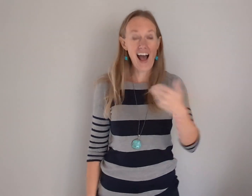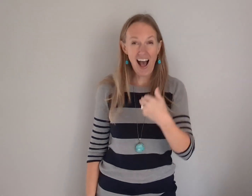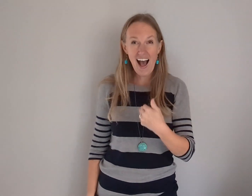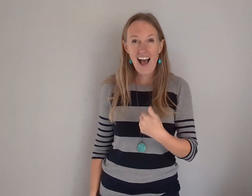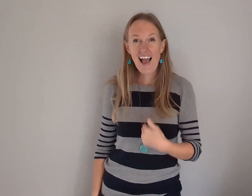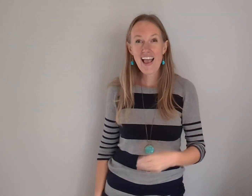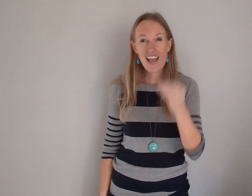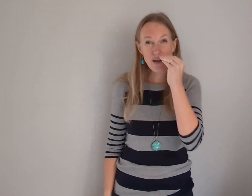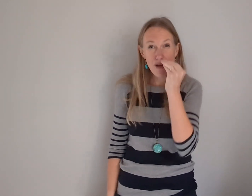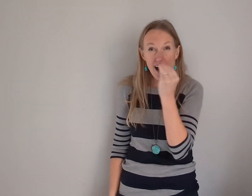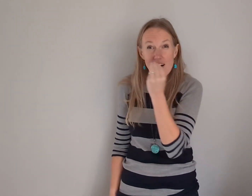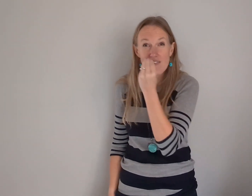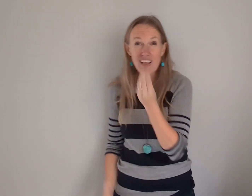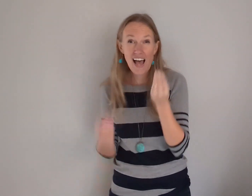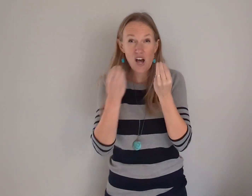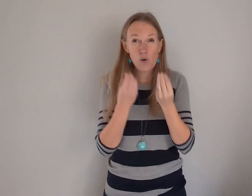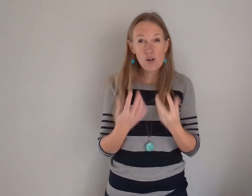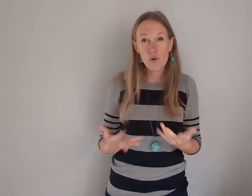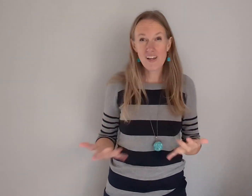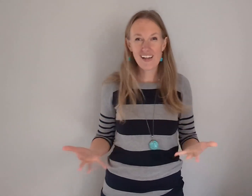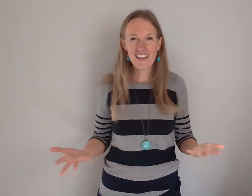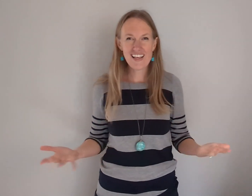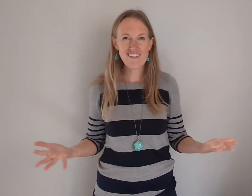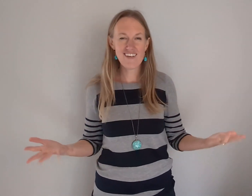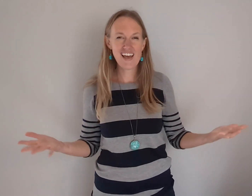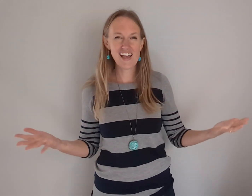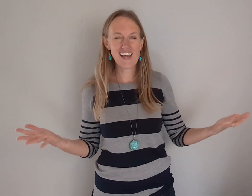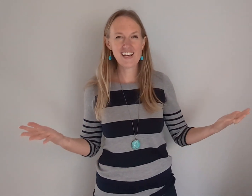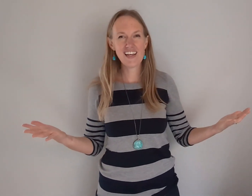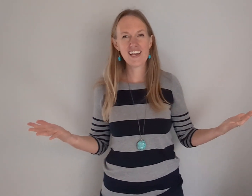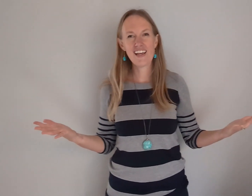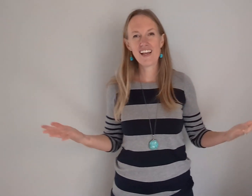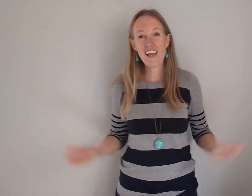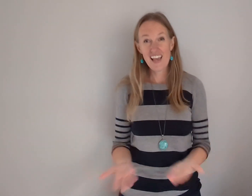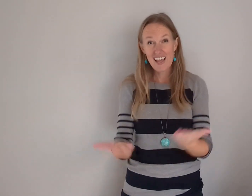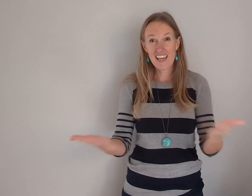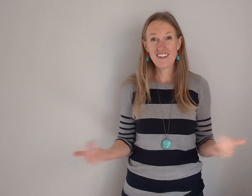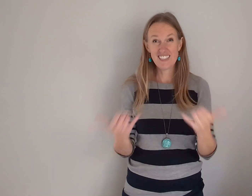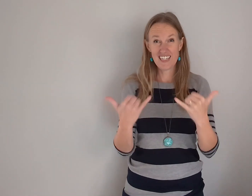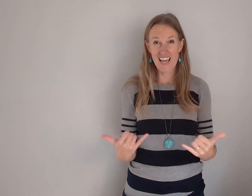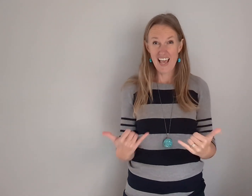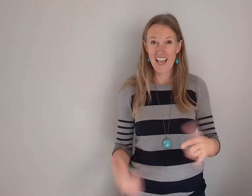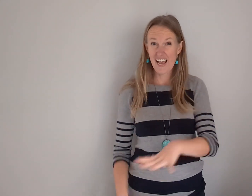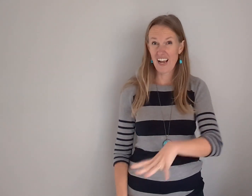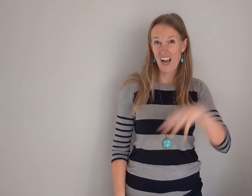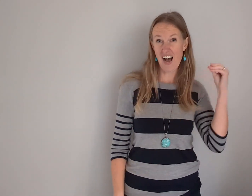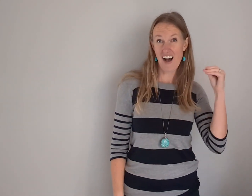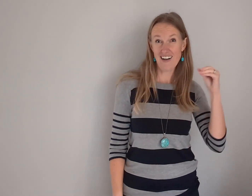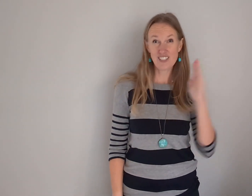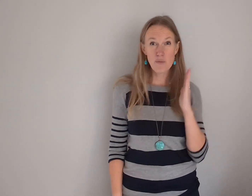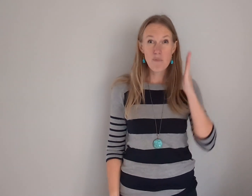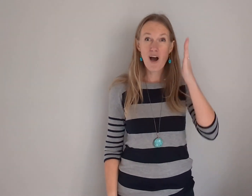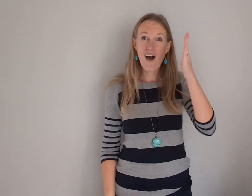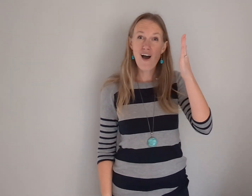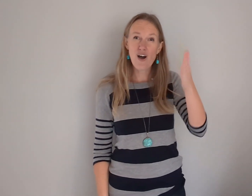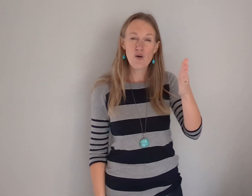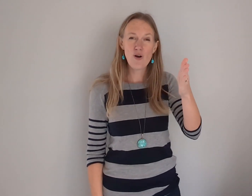are. I am a flower quickly fading, here today and gone